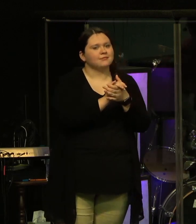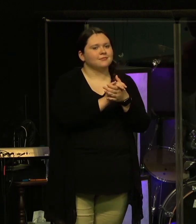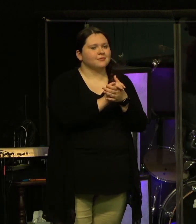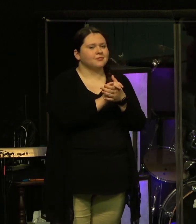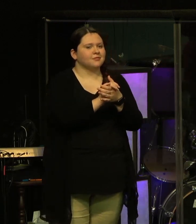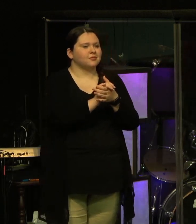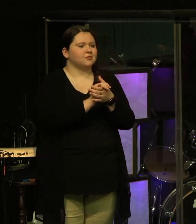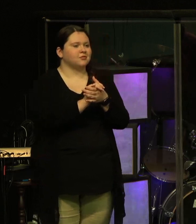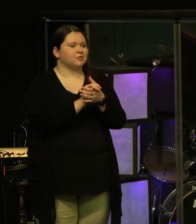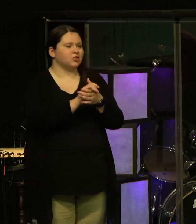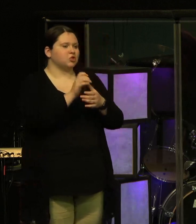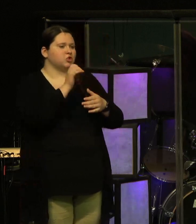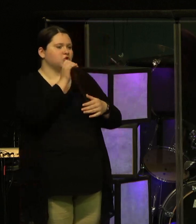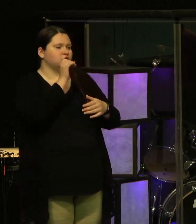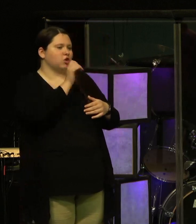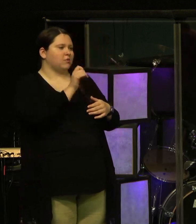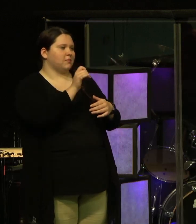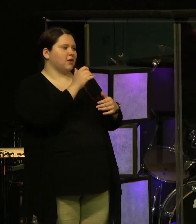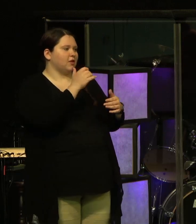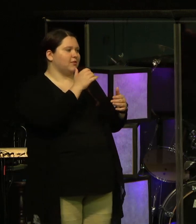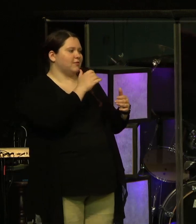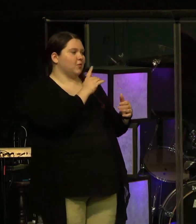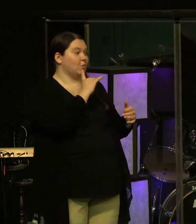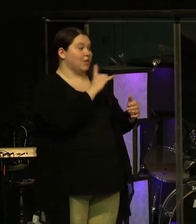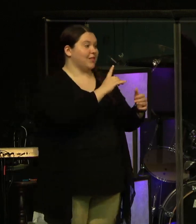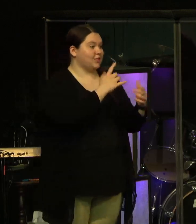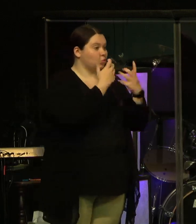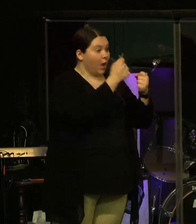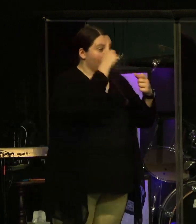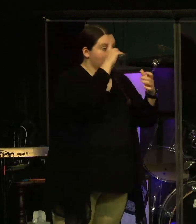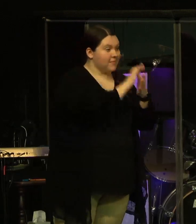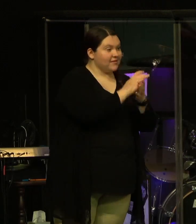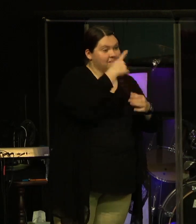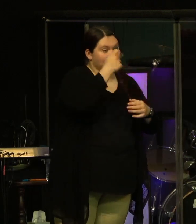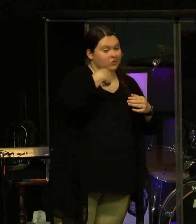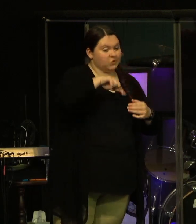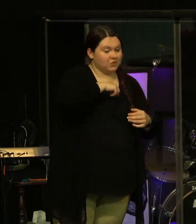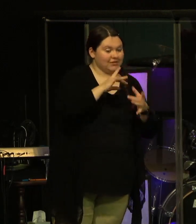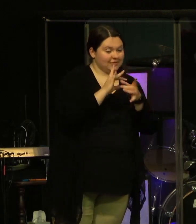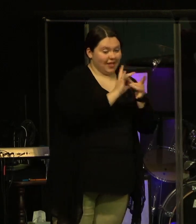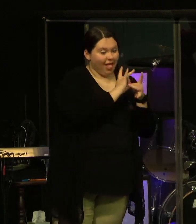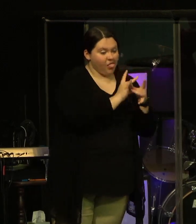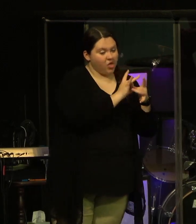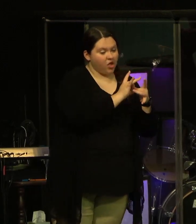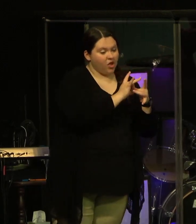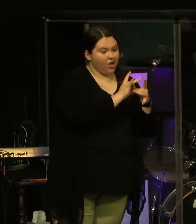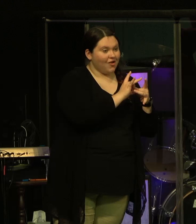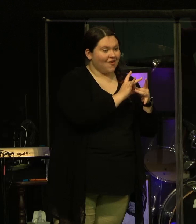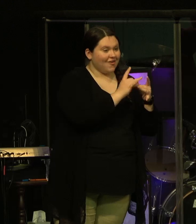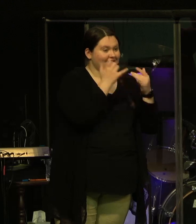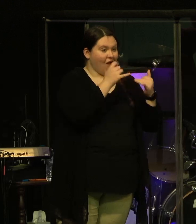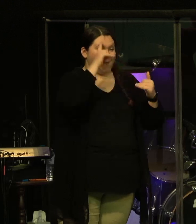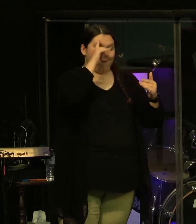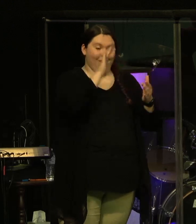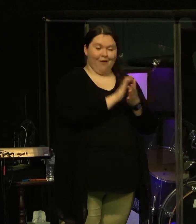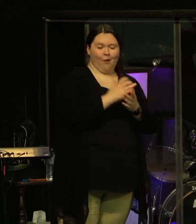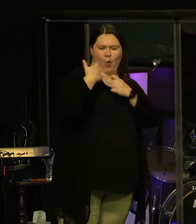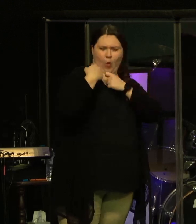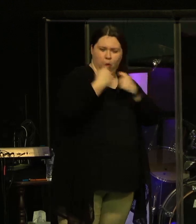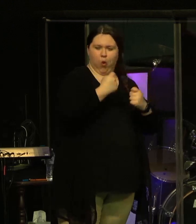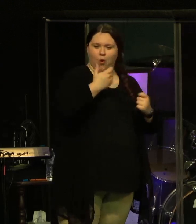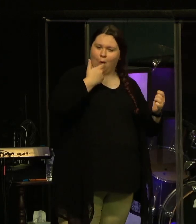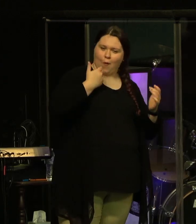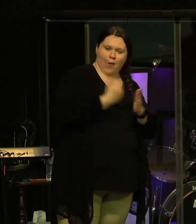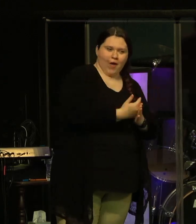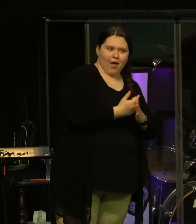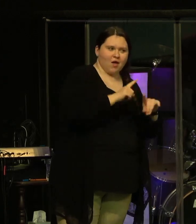high point just because we're gathered here and we've been encouraged by other believers and all of a sudden we're believing real strong right now. But